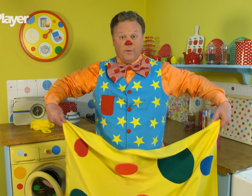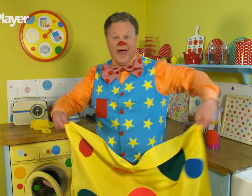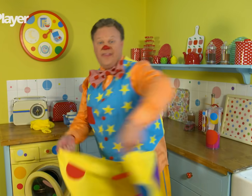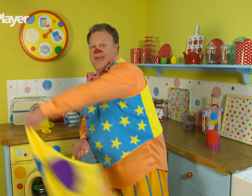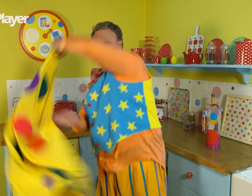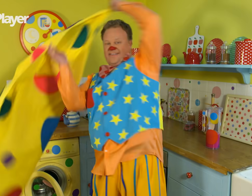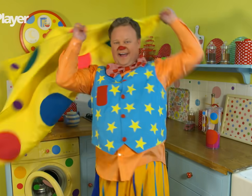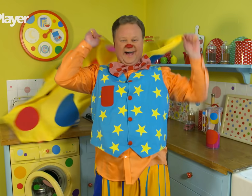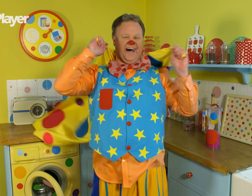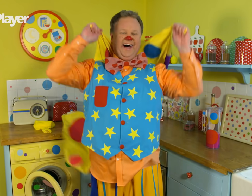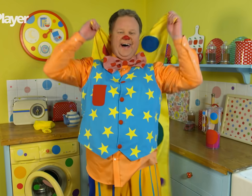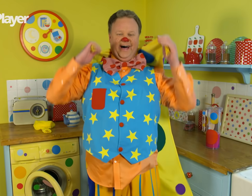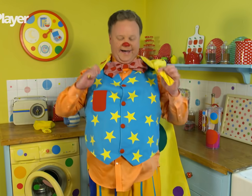wear this.